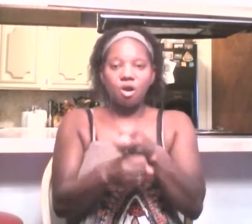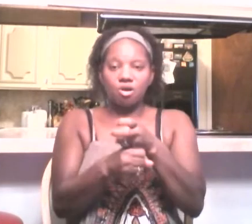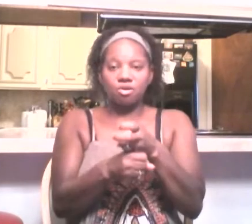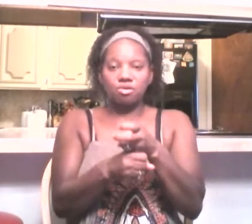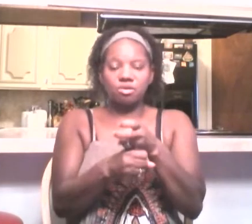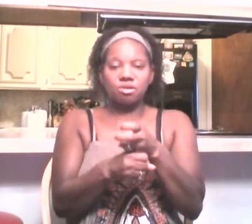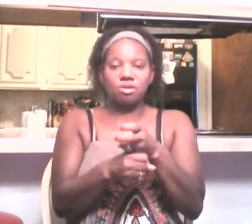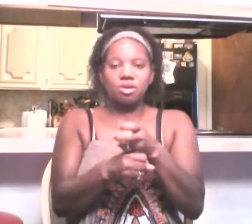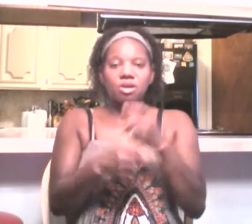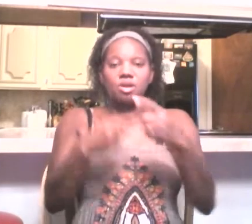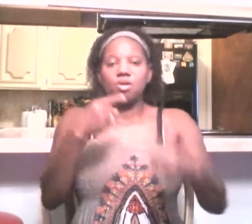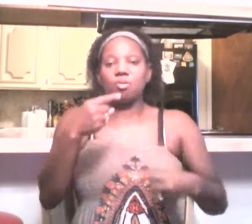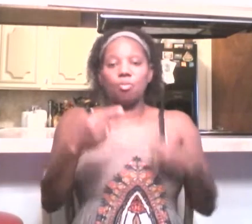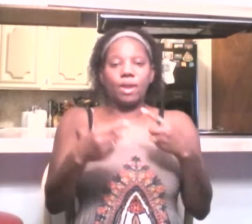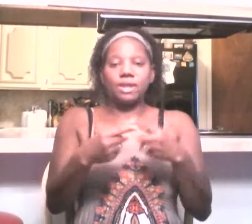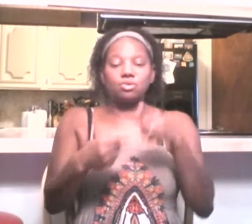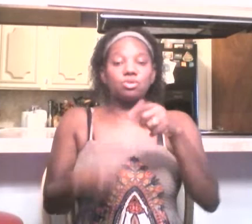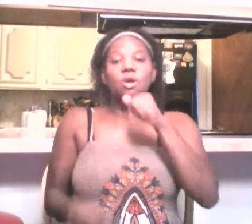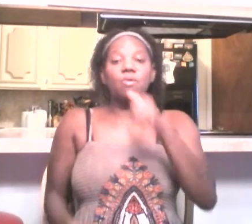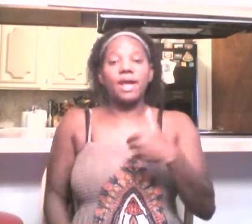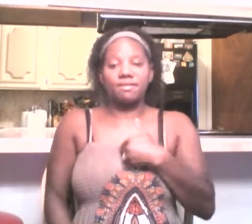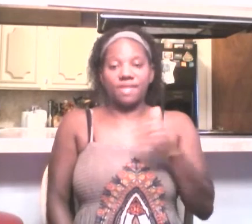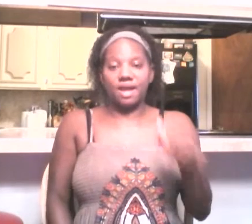hard when you don't have that.